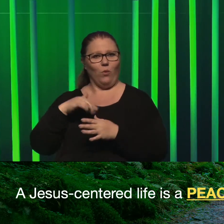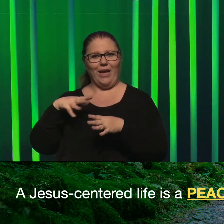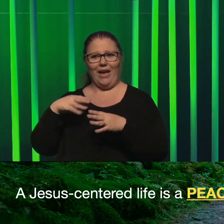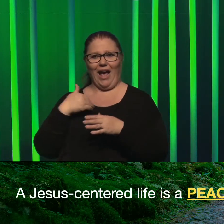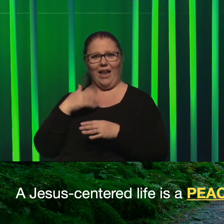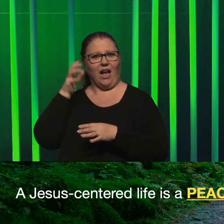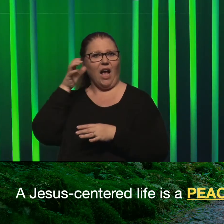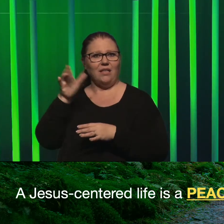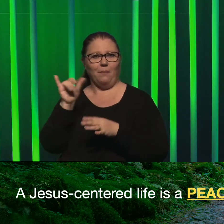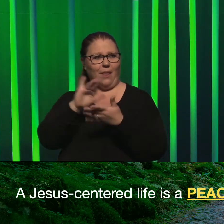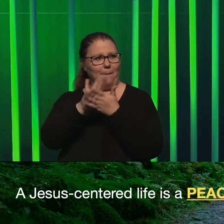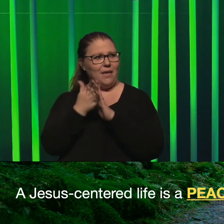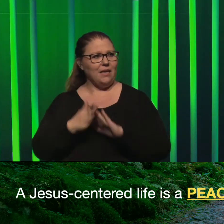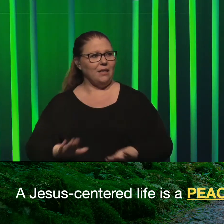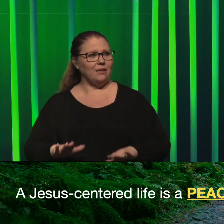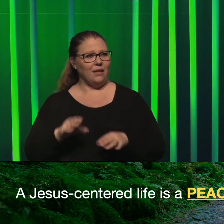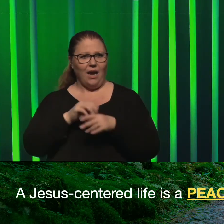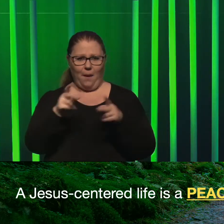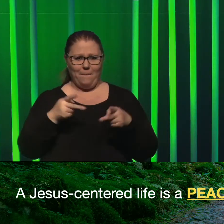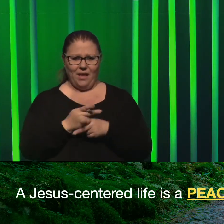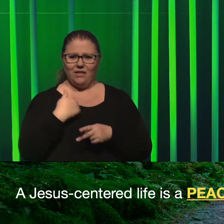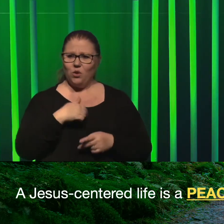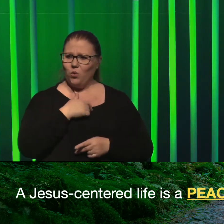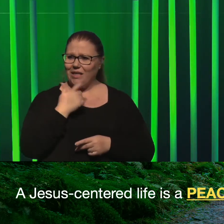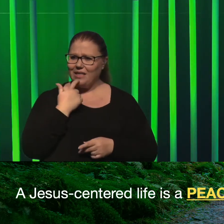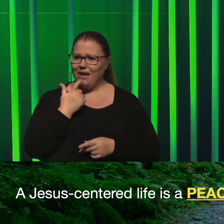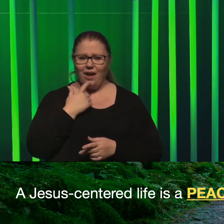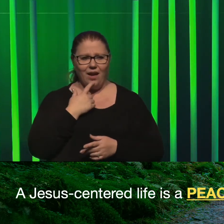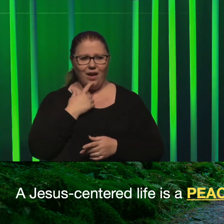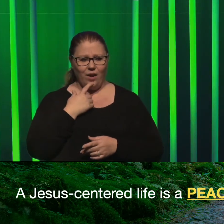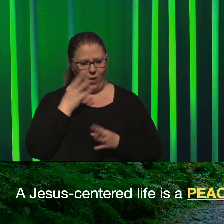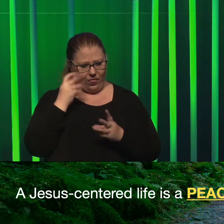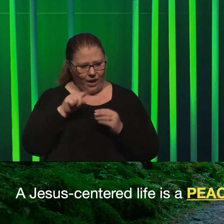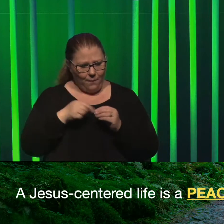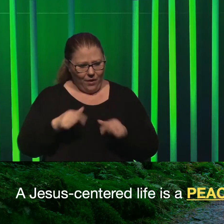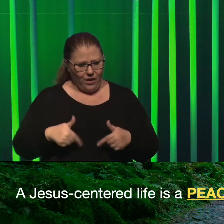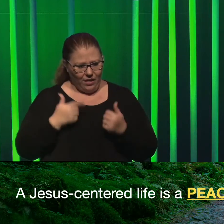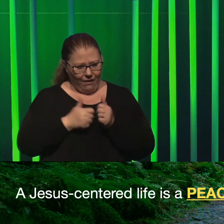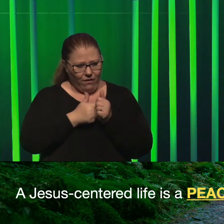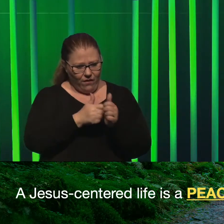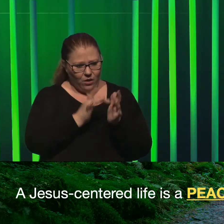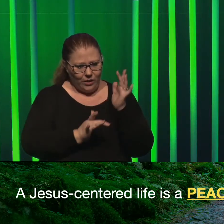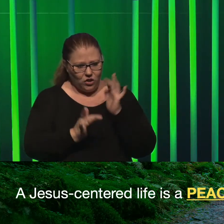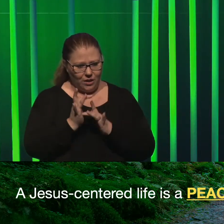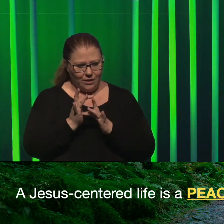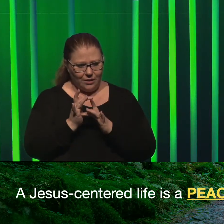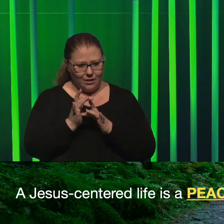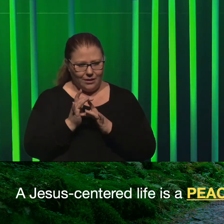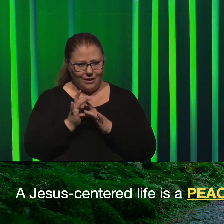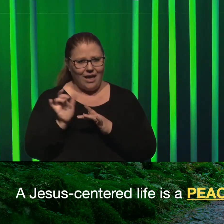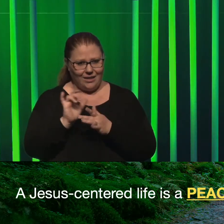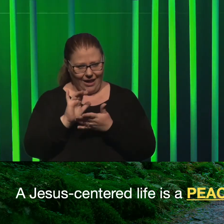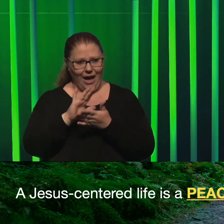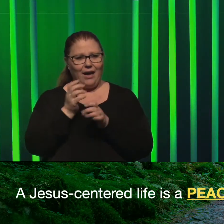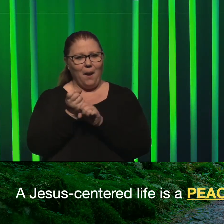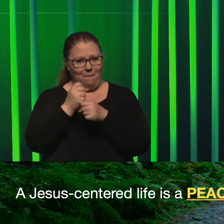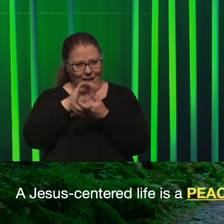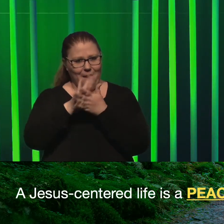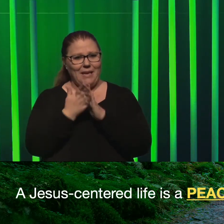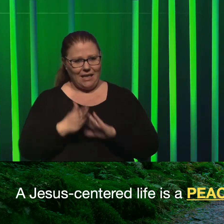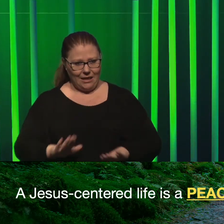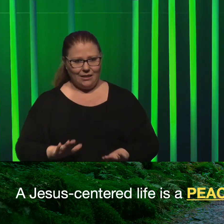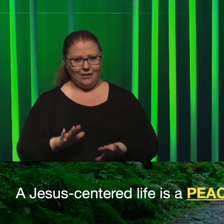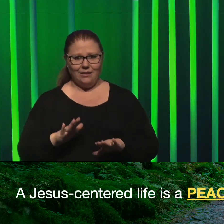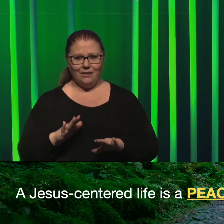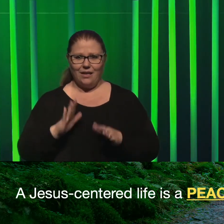peace, and in a place where we're saying, let's think about this life of following Jesus as a life of a peacemaker and have a peace-centered